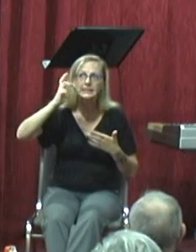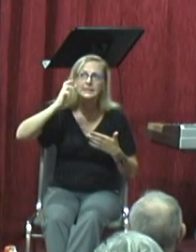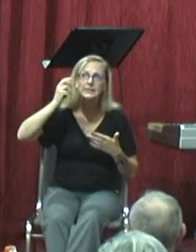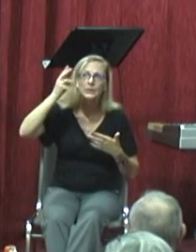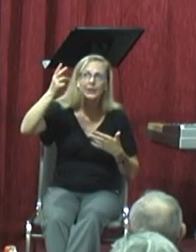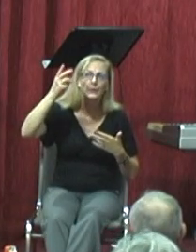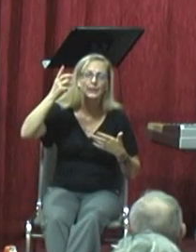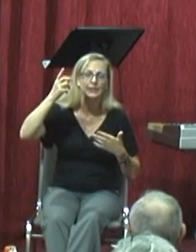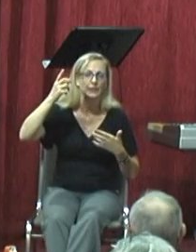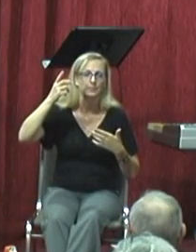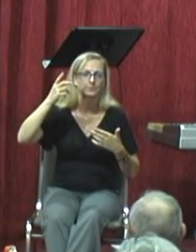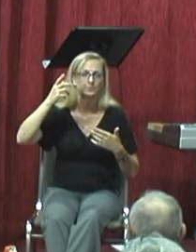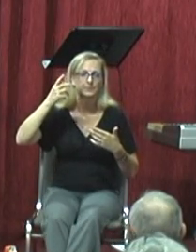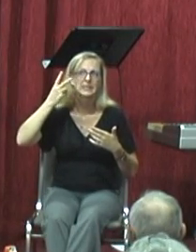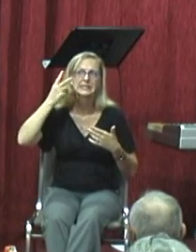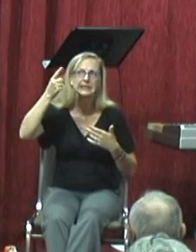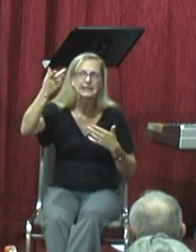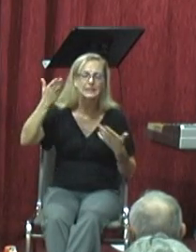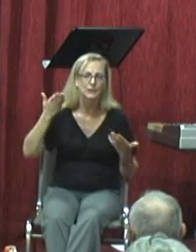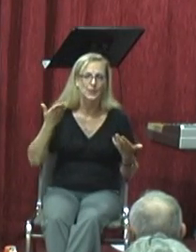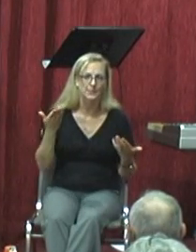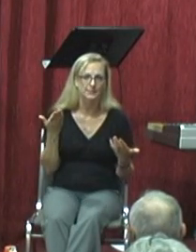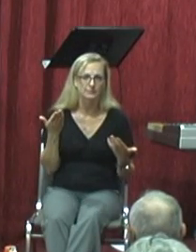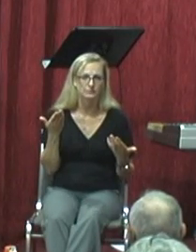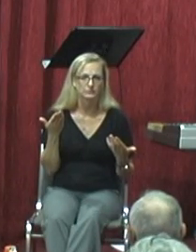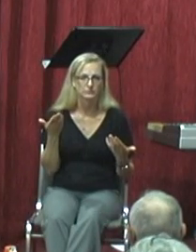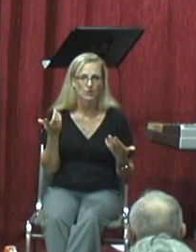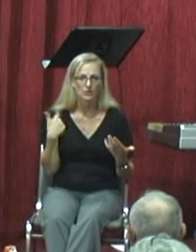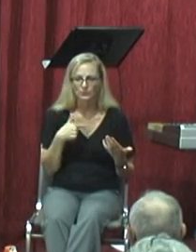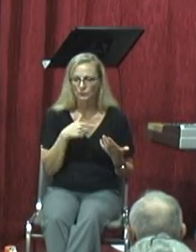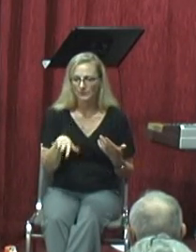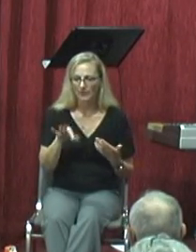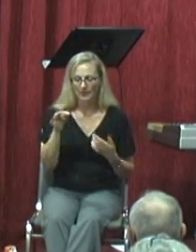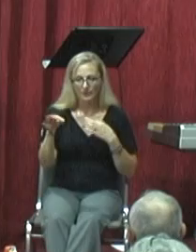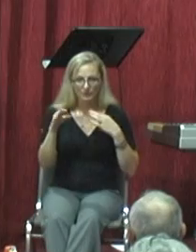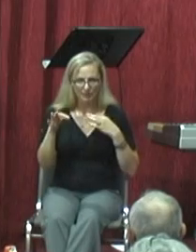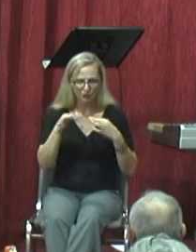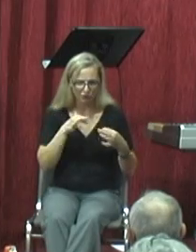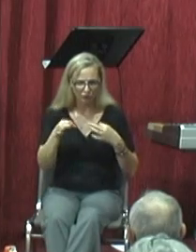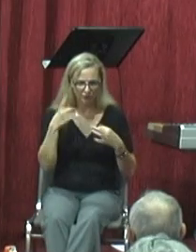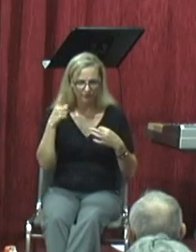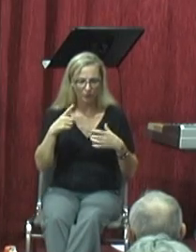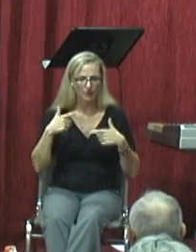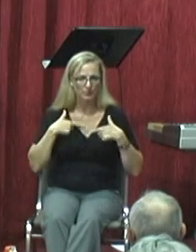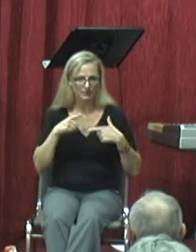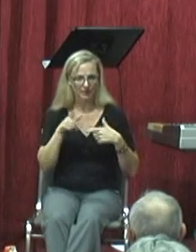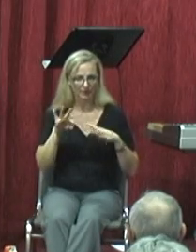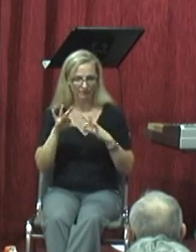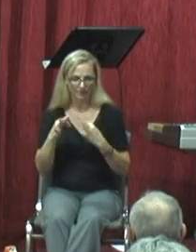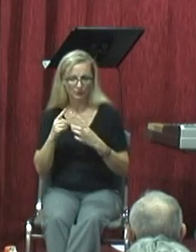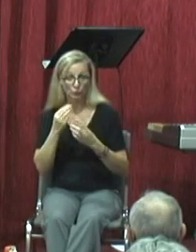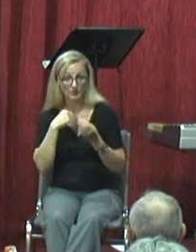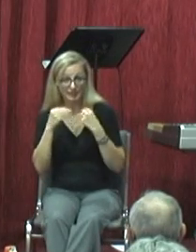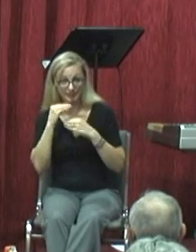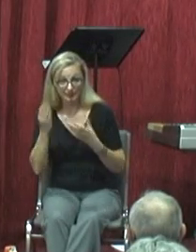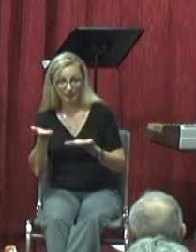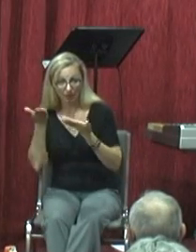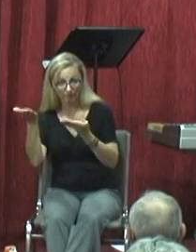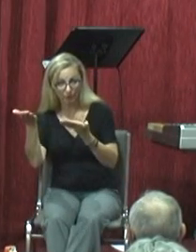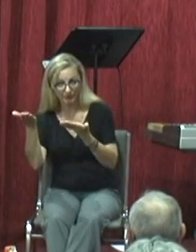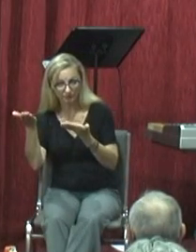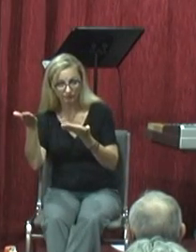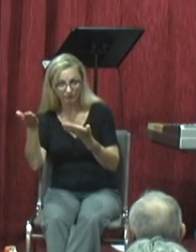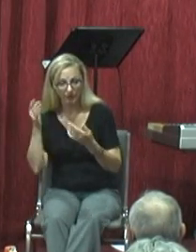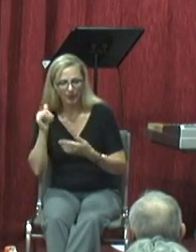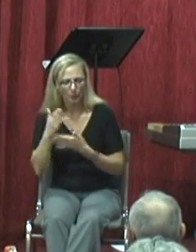seeing him. And we find that there's instructions for the Kohanim and their families to eat the offerings.